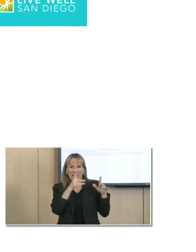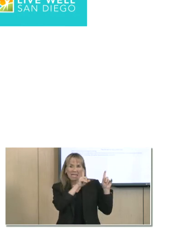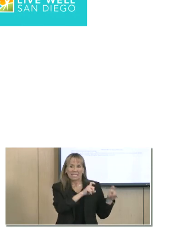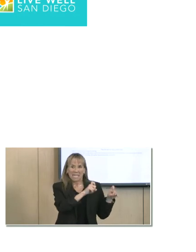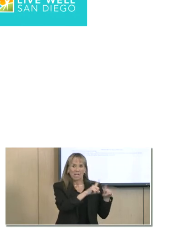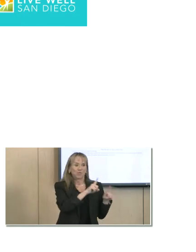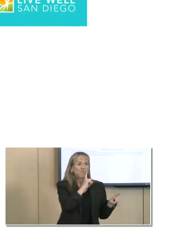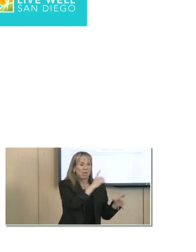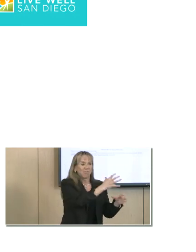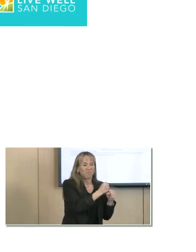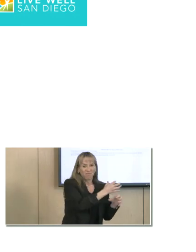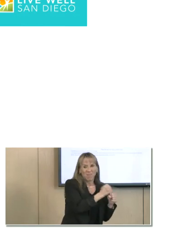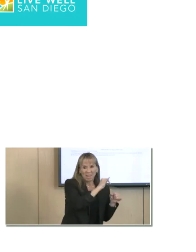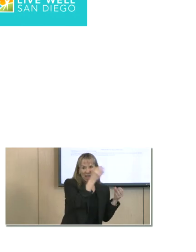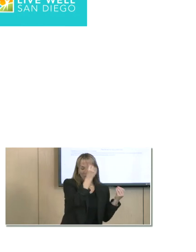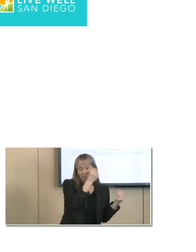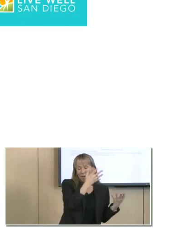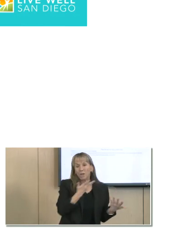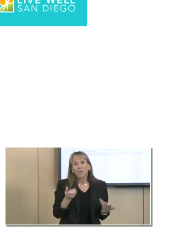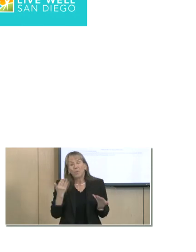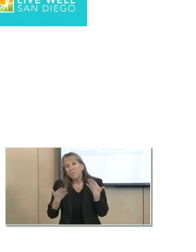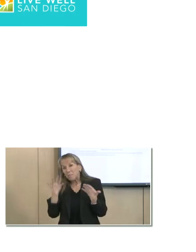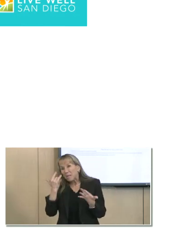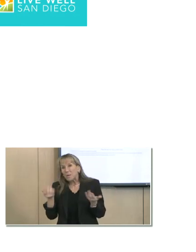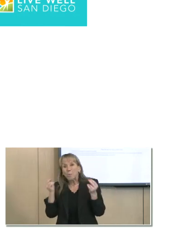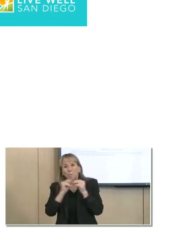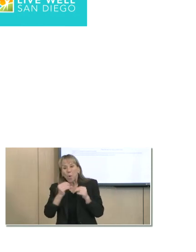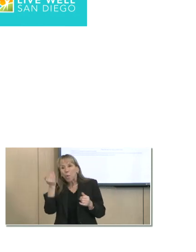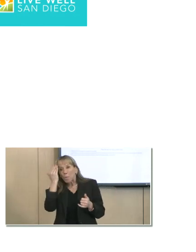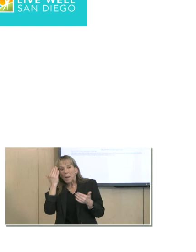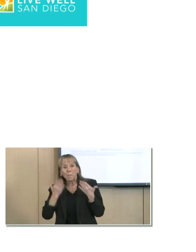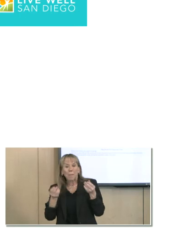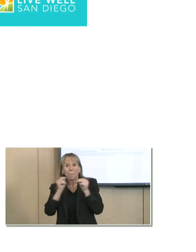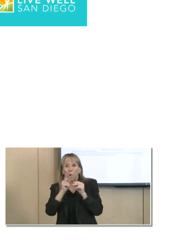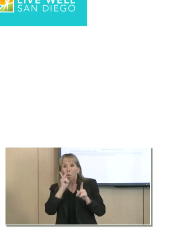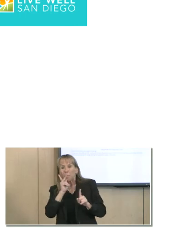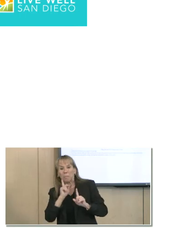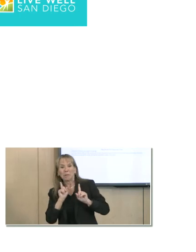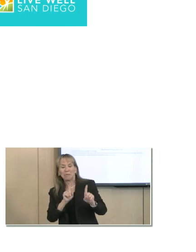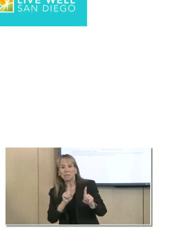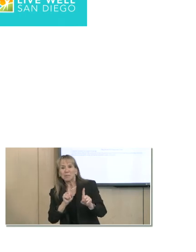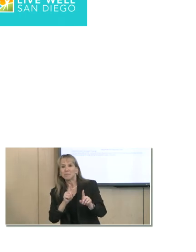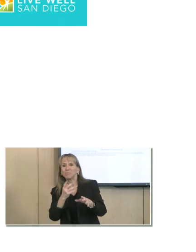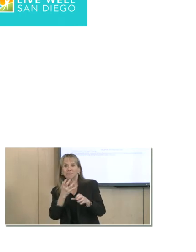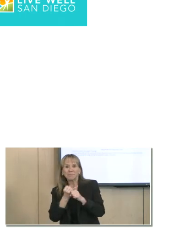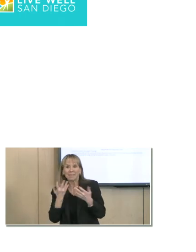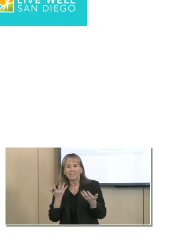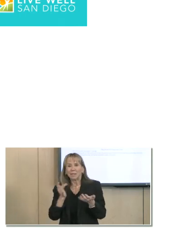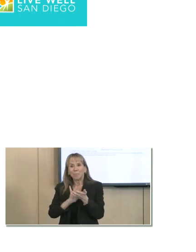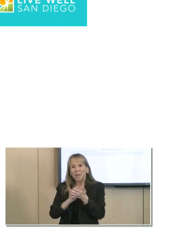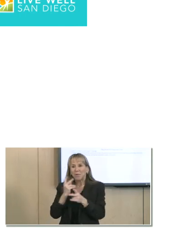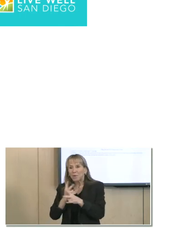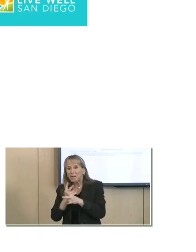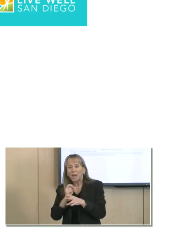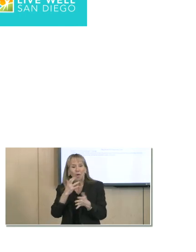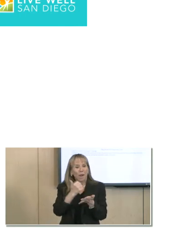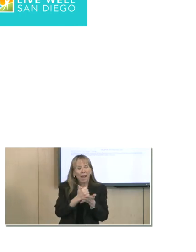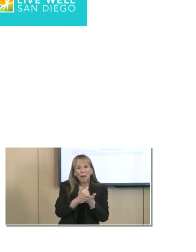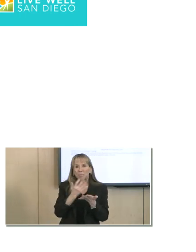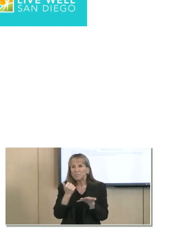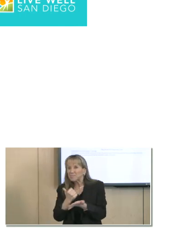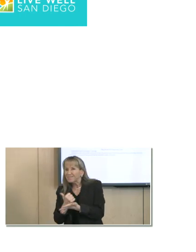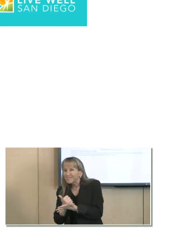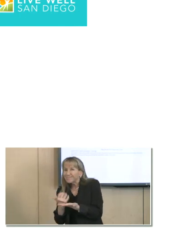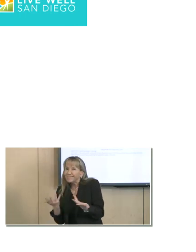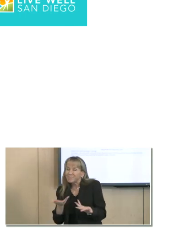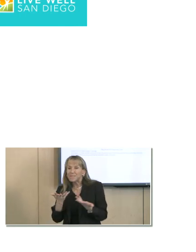earlier. It could be greater awareness, it could be more people seeking out help and assistance, it could be more people seeking out medical care. But I think